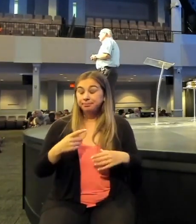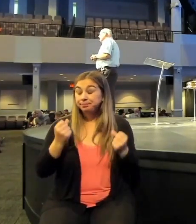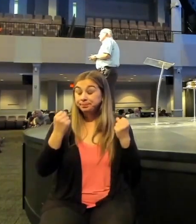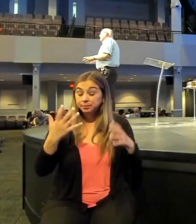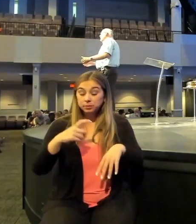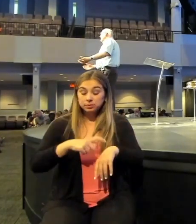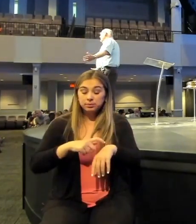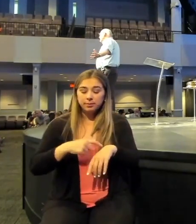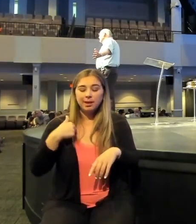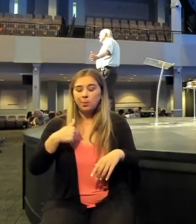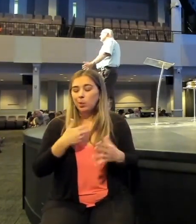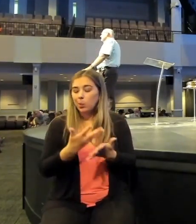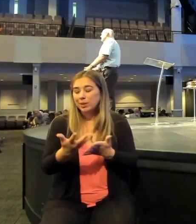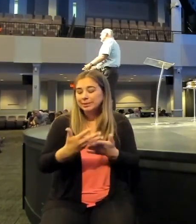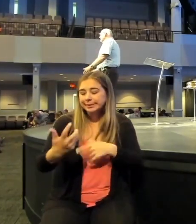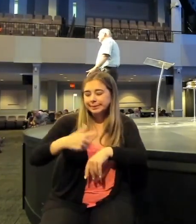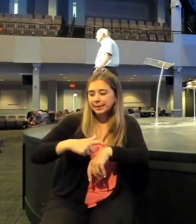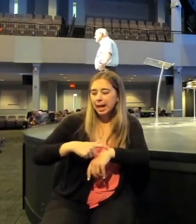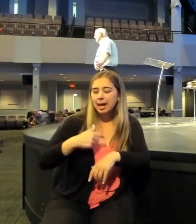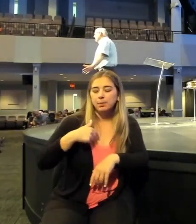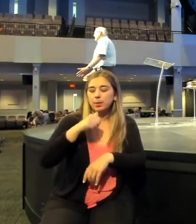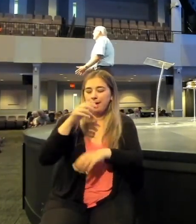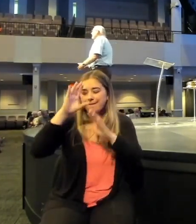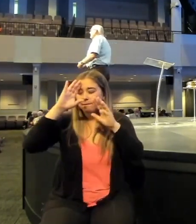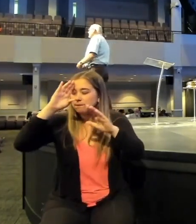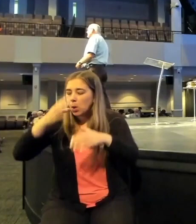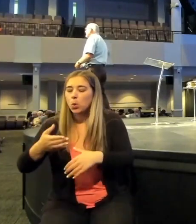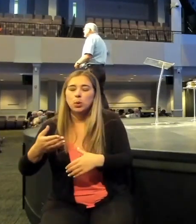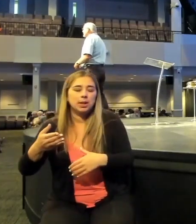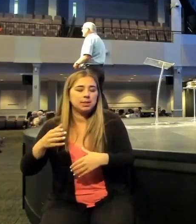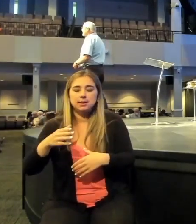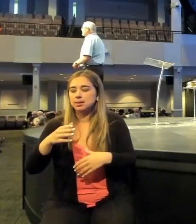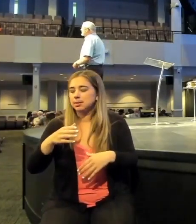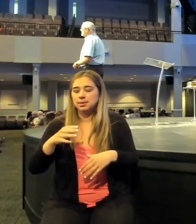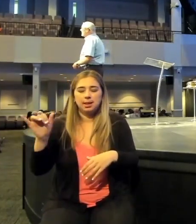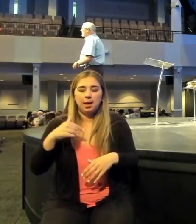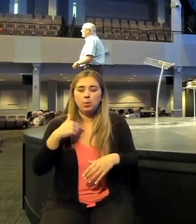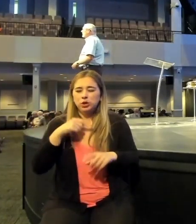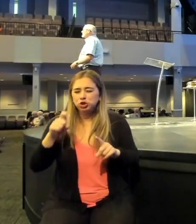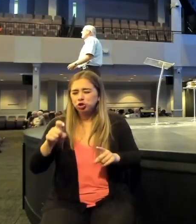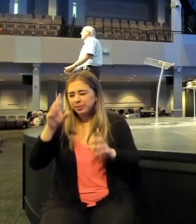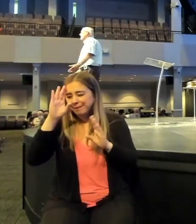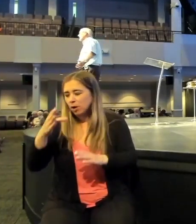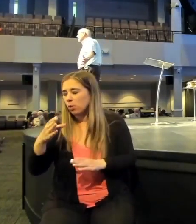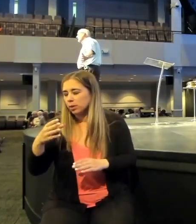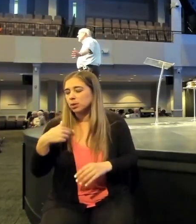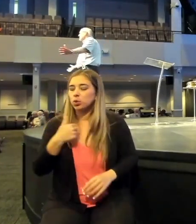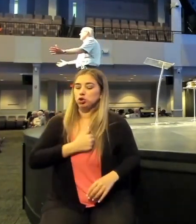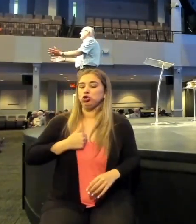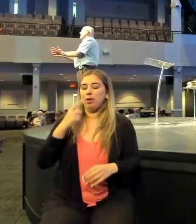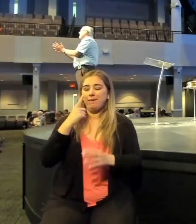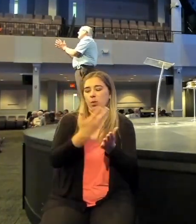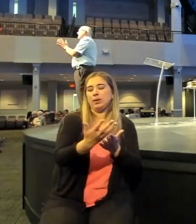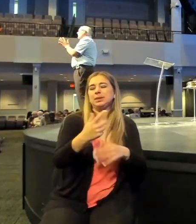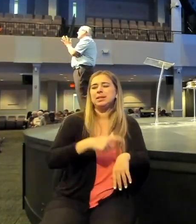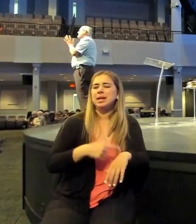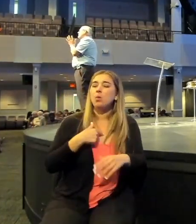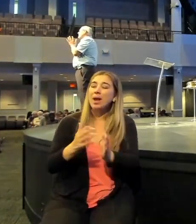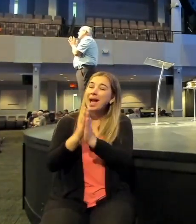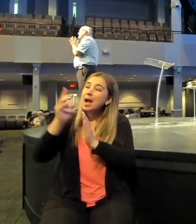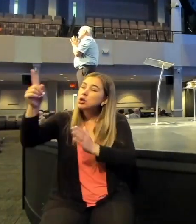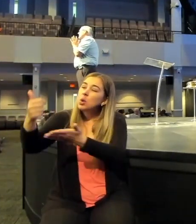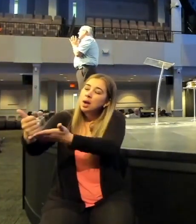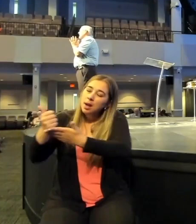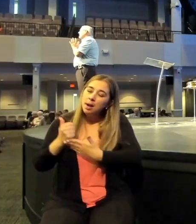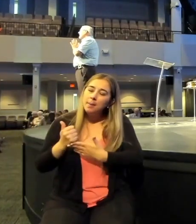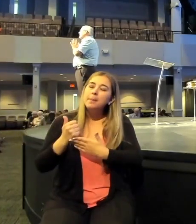we fritter it away. We're not focused like we need to be on the things we need to focus on. Lord, we're sorry for that. We ask you to help us,